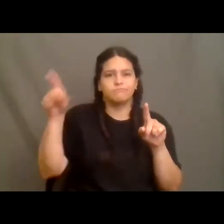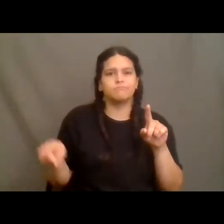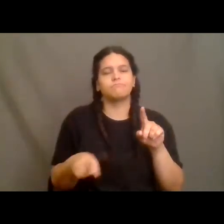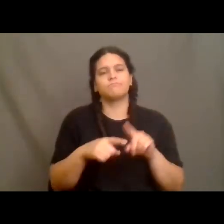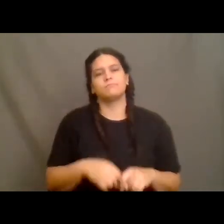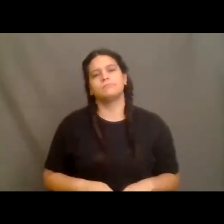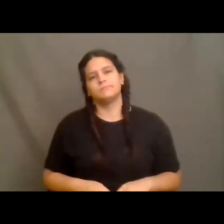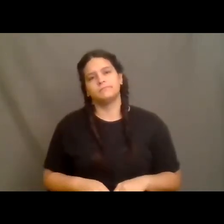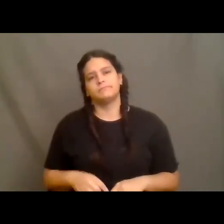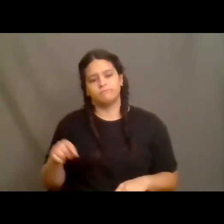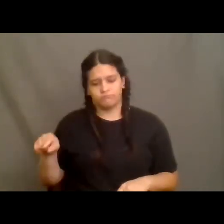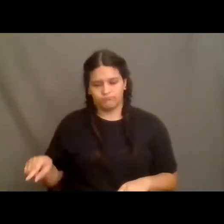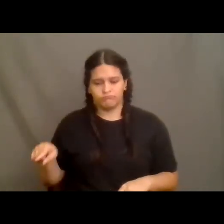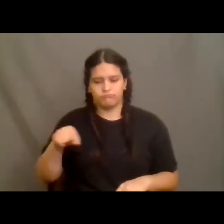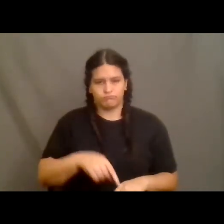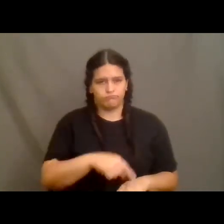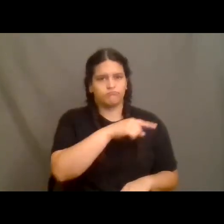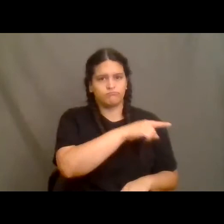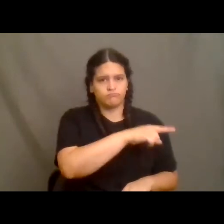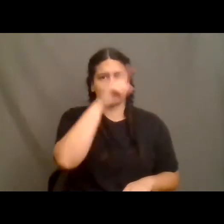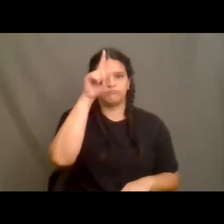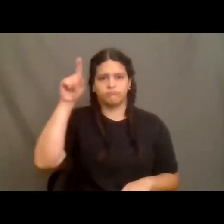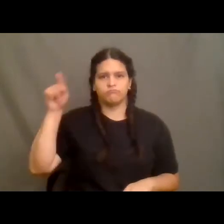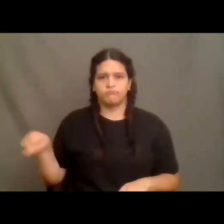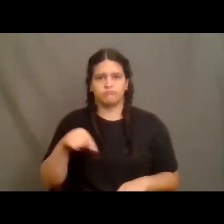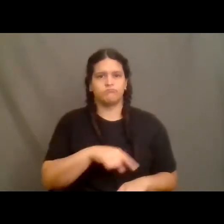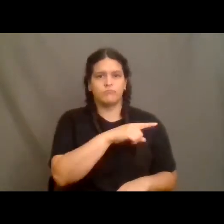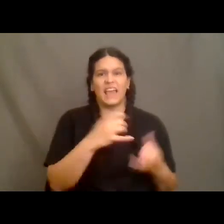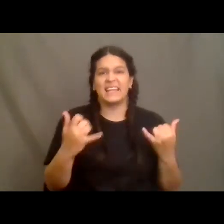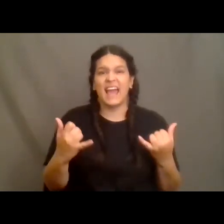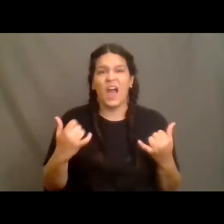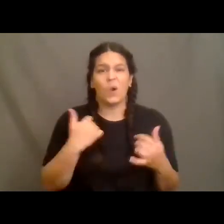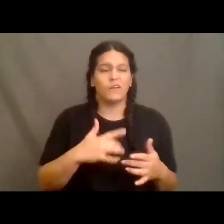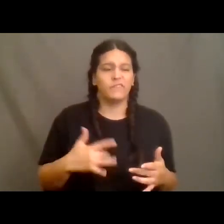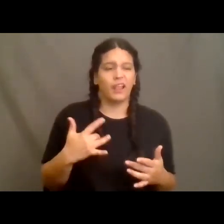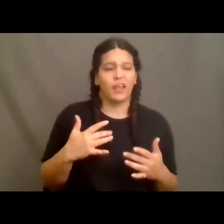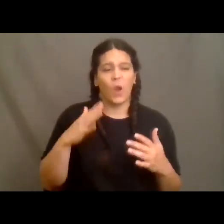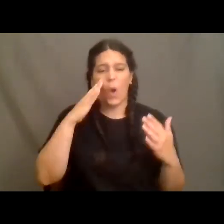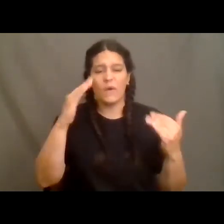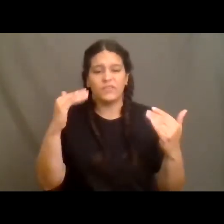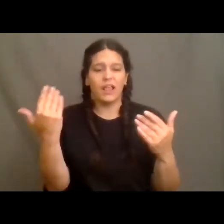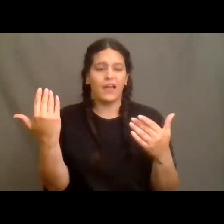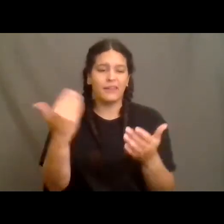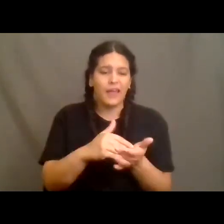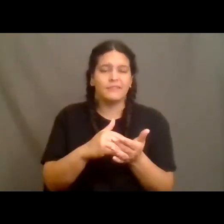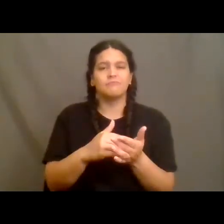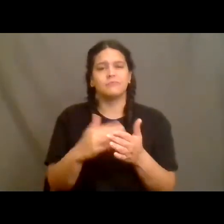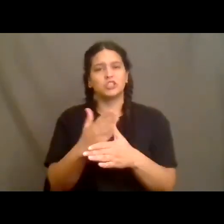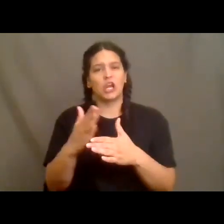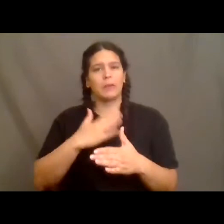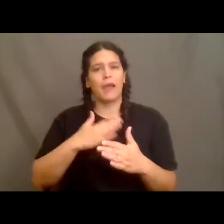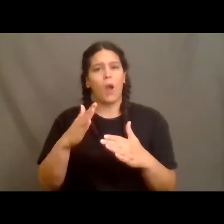We are hopeful on so many levels. And so I share that hope with you.